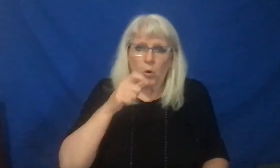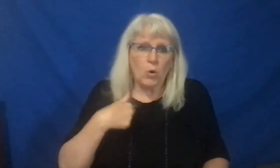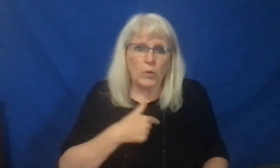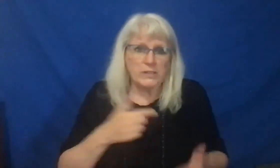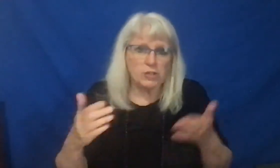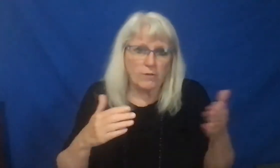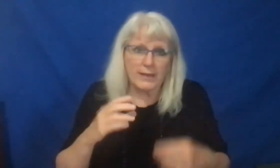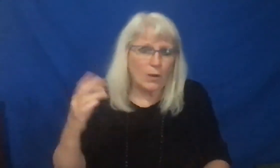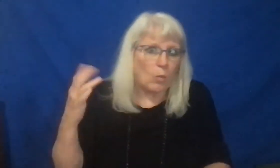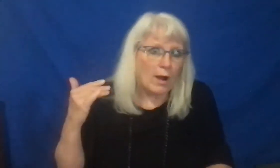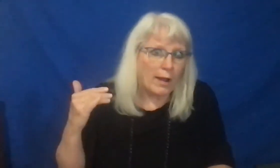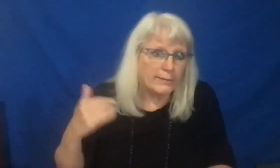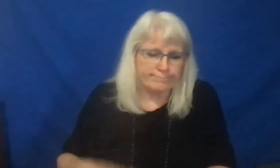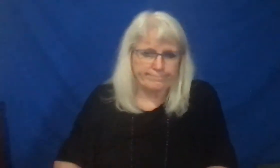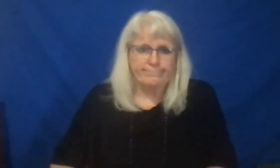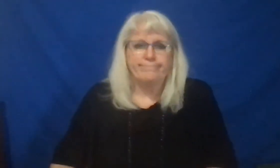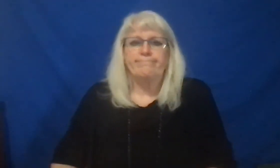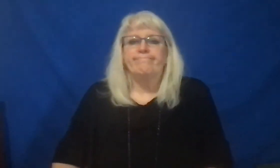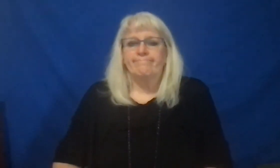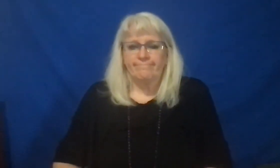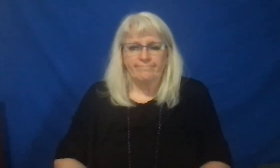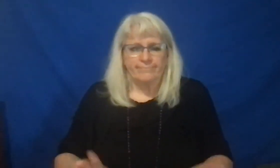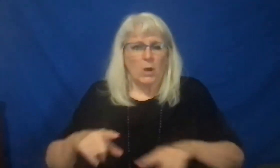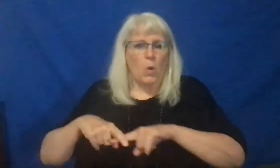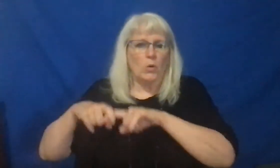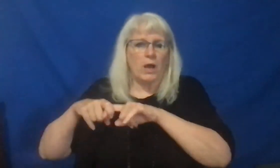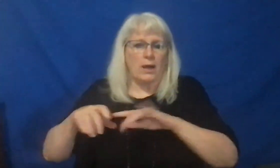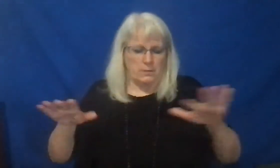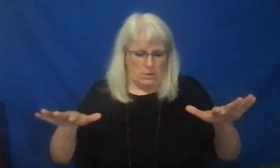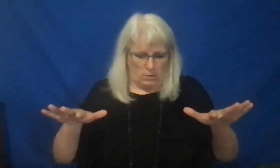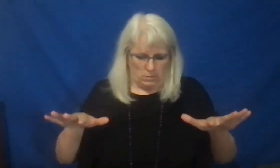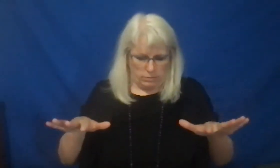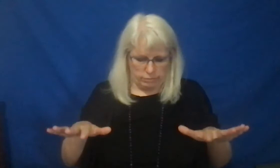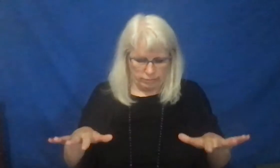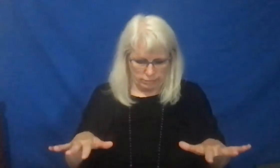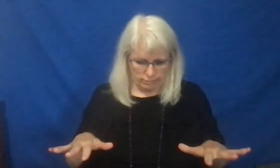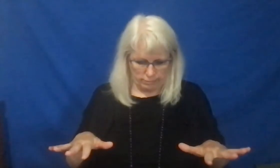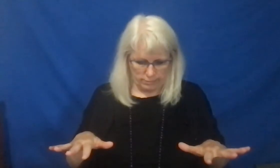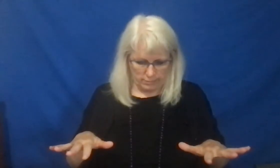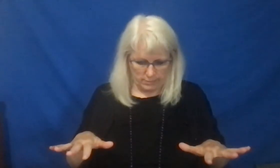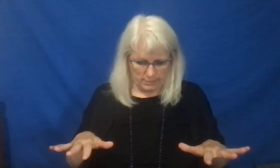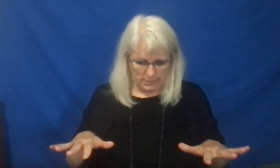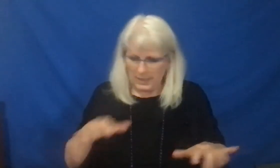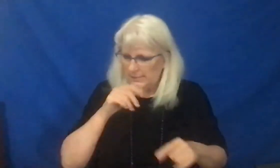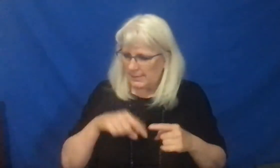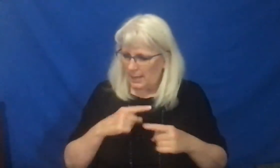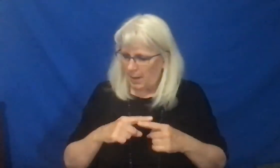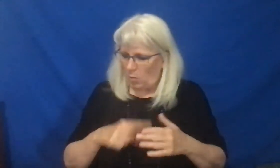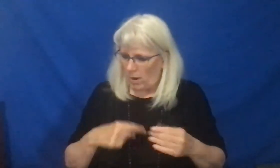right? And I love that we get to ground in that way, that it's not about what we want, what I want.